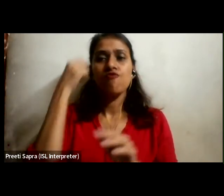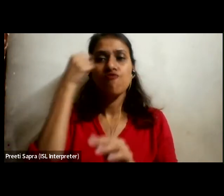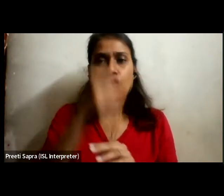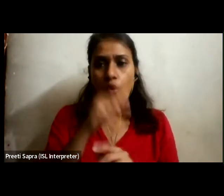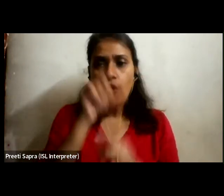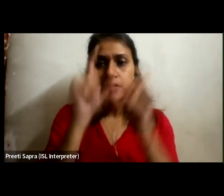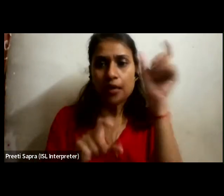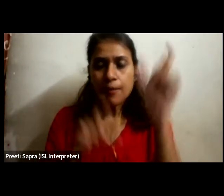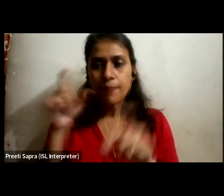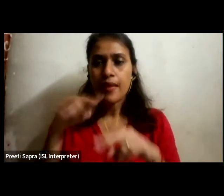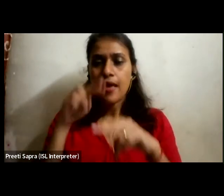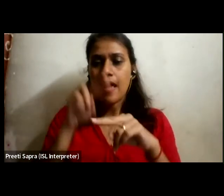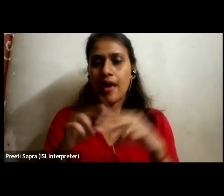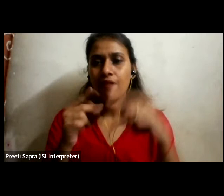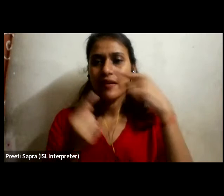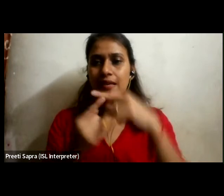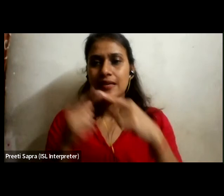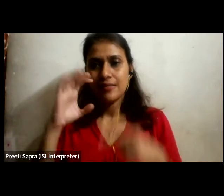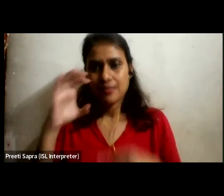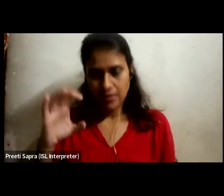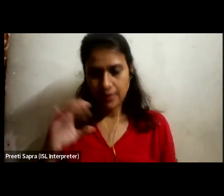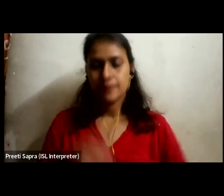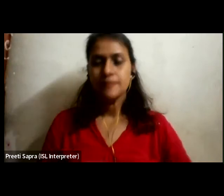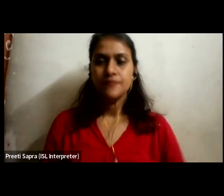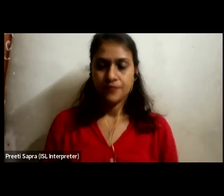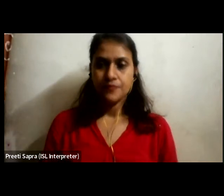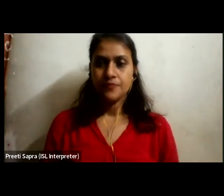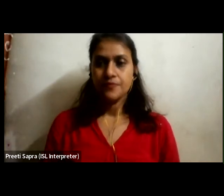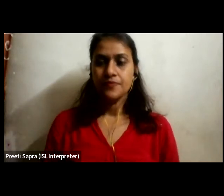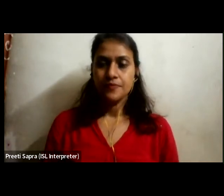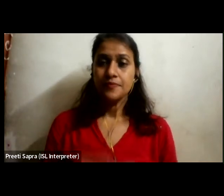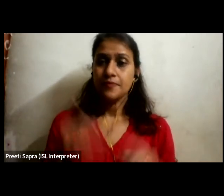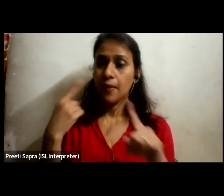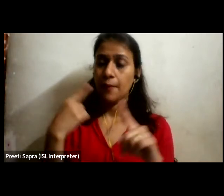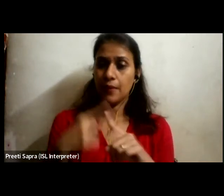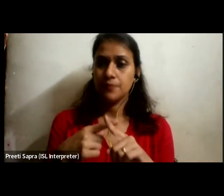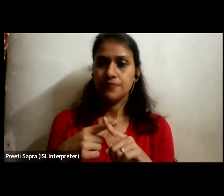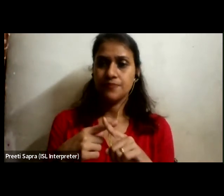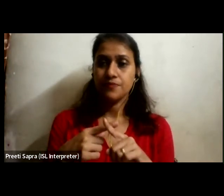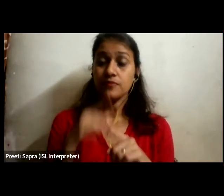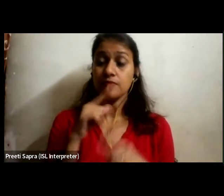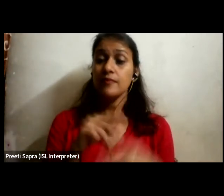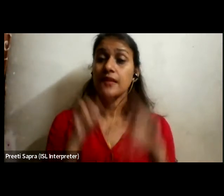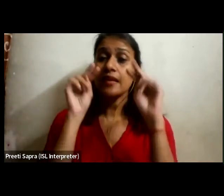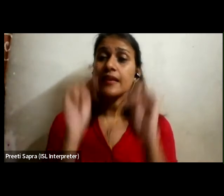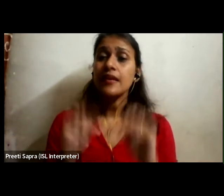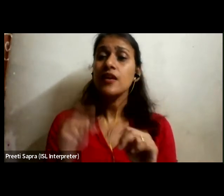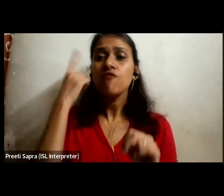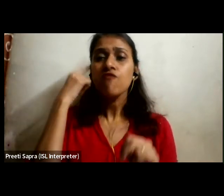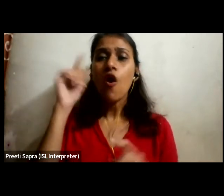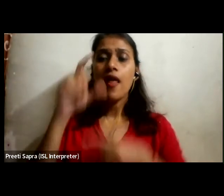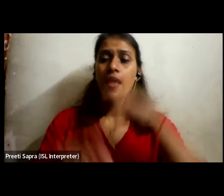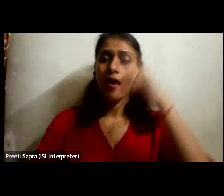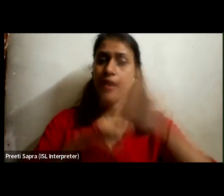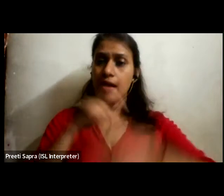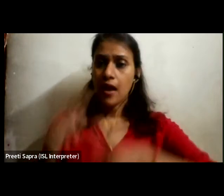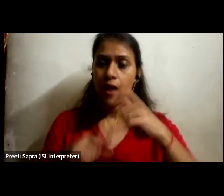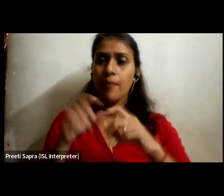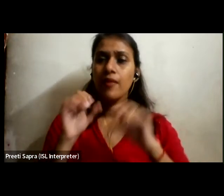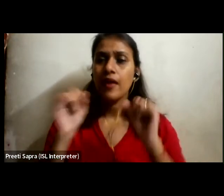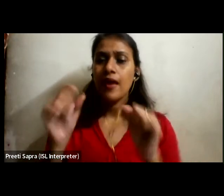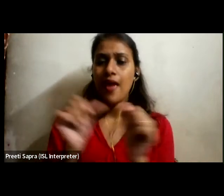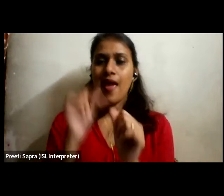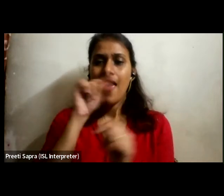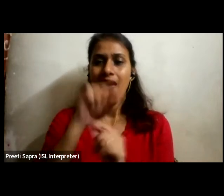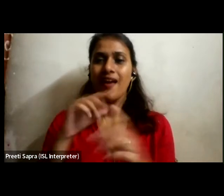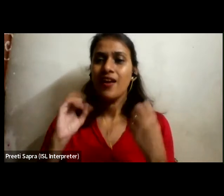the FTC, so the Federal Trade Commission. And essentially what they require is for companies to assess the impacts of AI, create